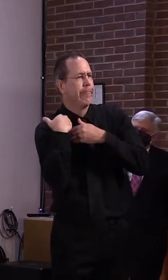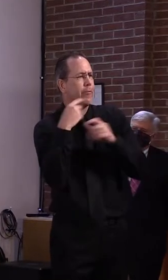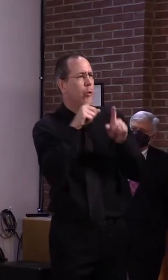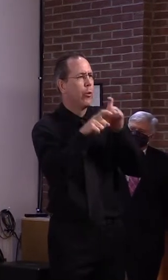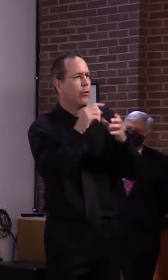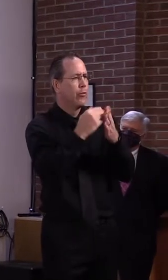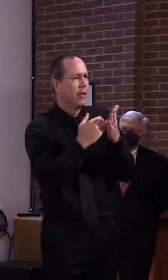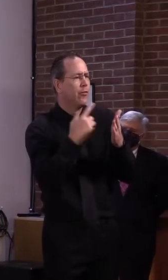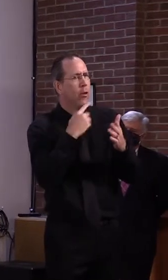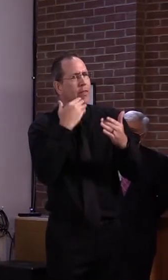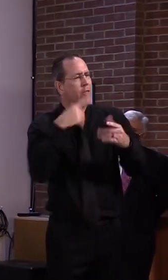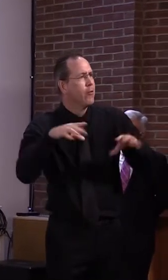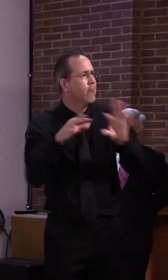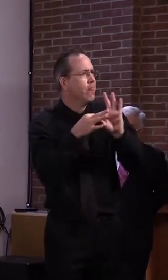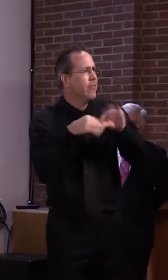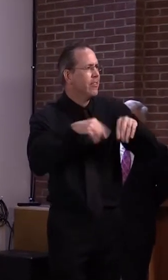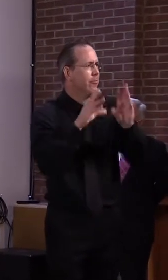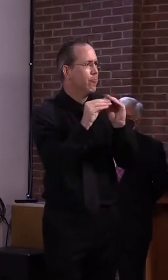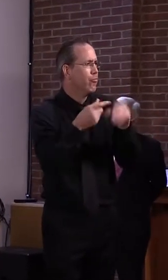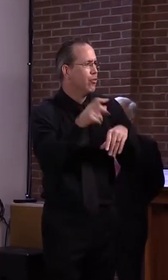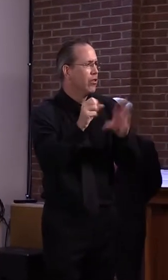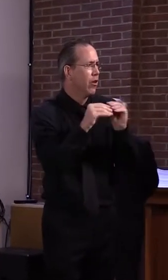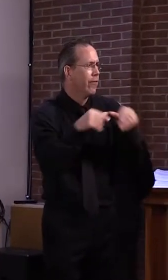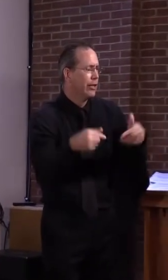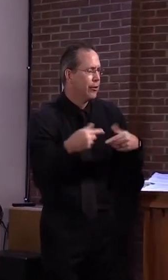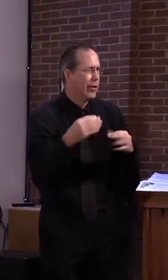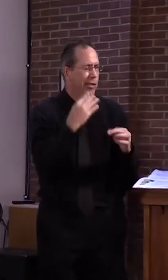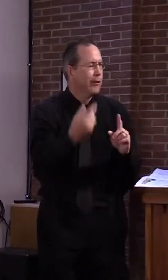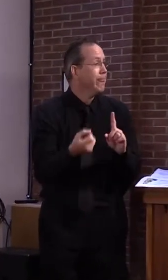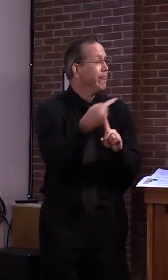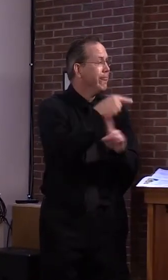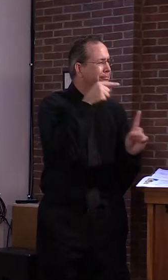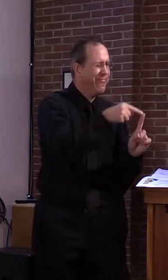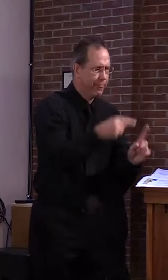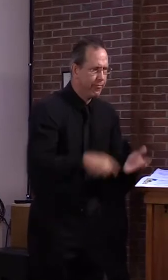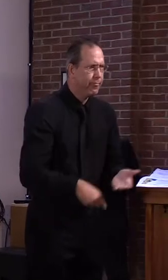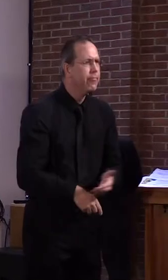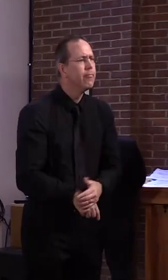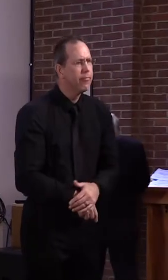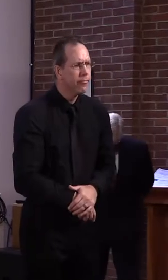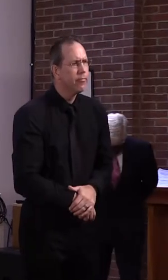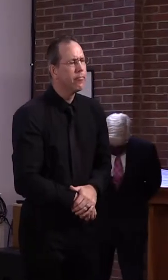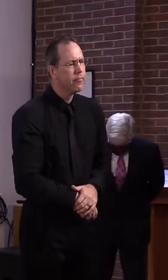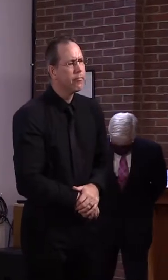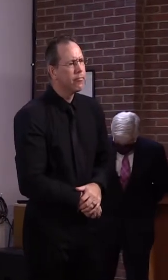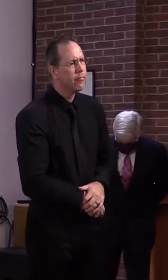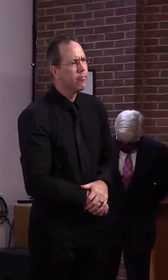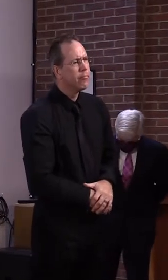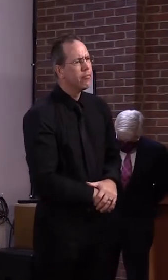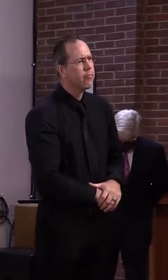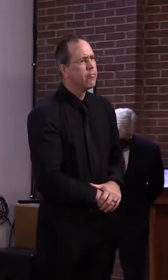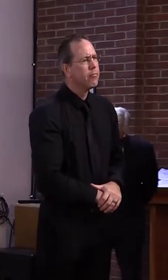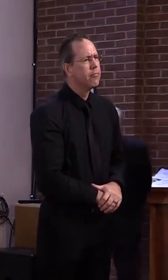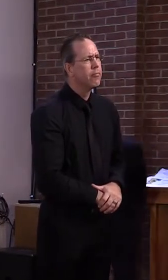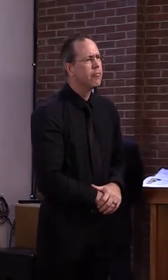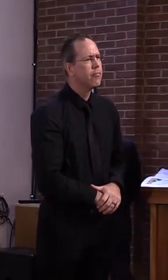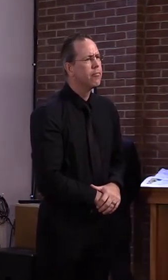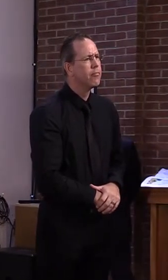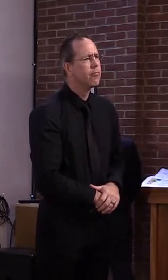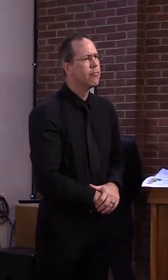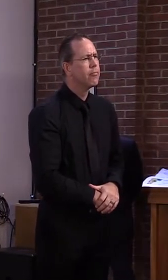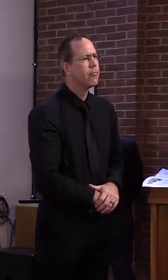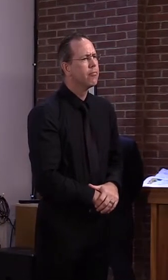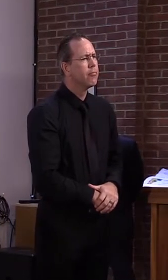his agency and the superintendents and legislature are looking at a plan to use last year's enrollment